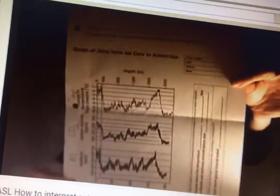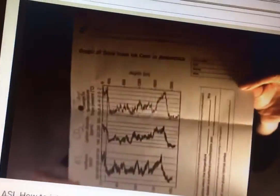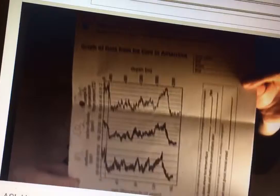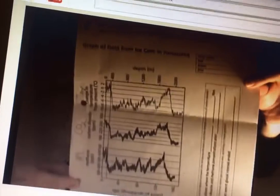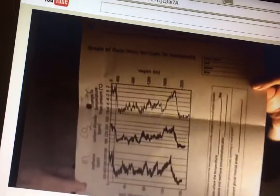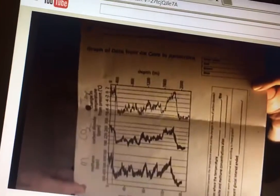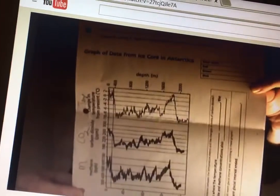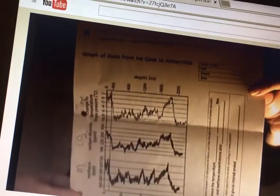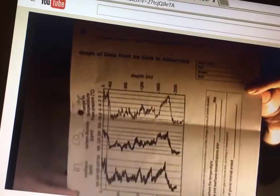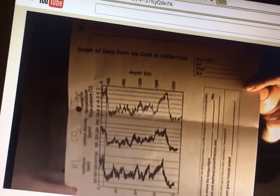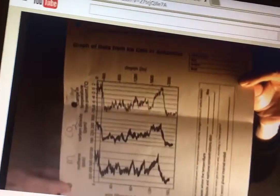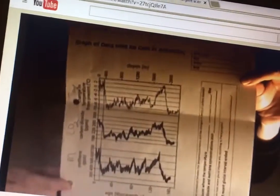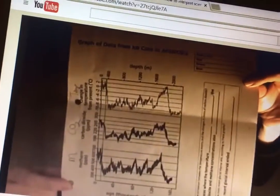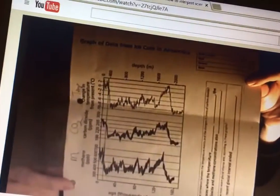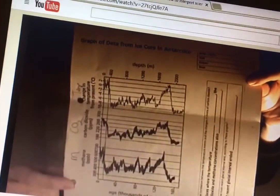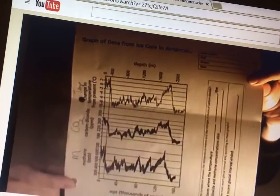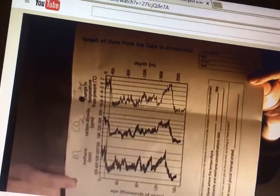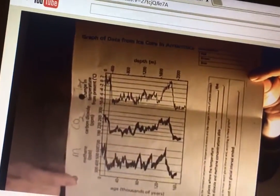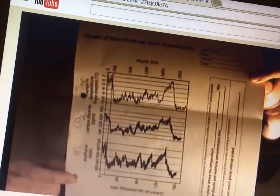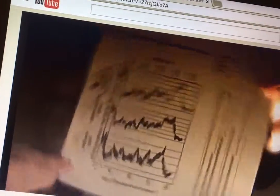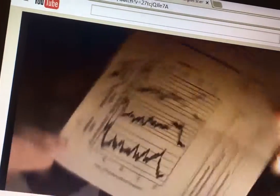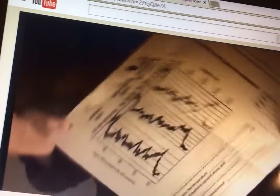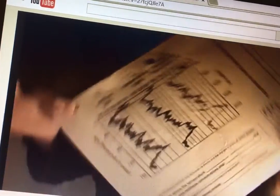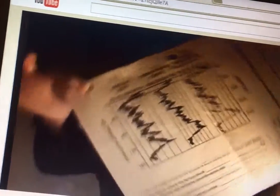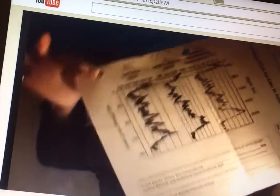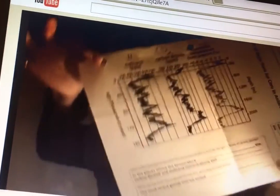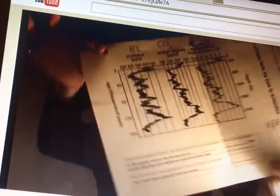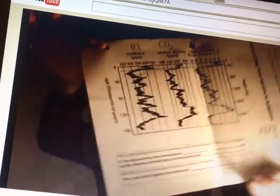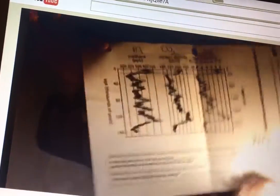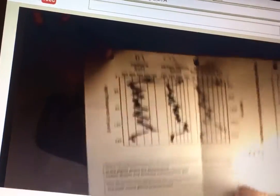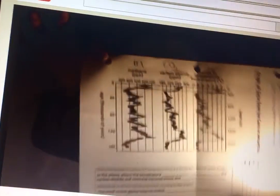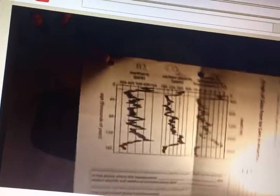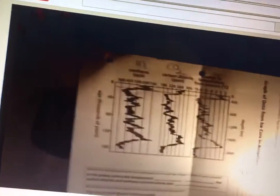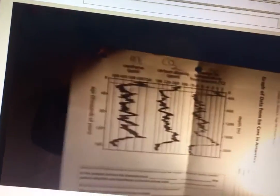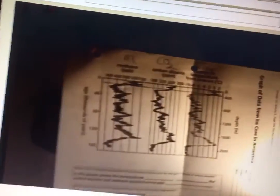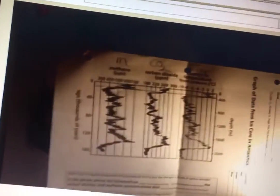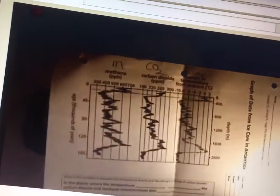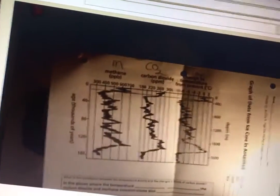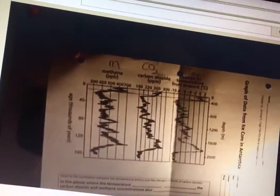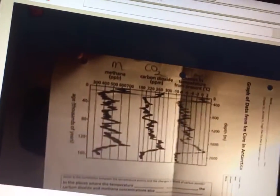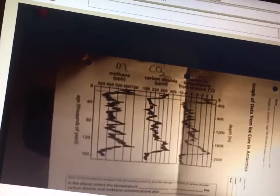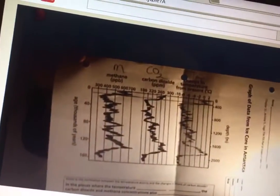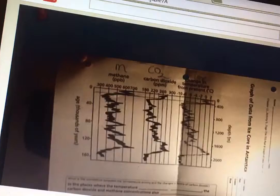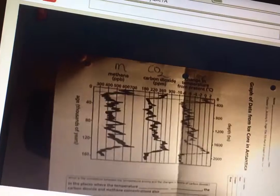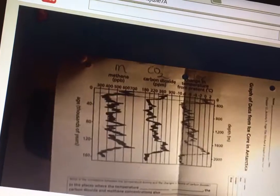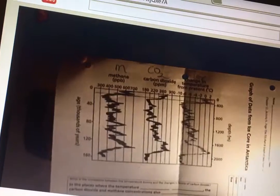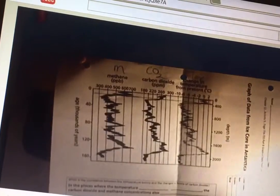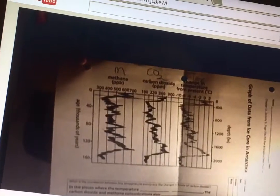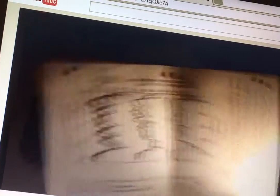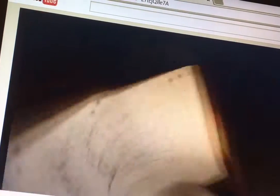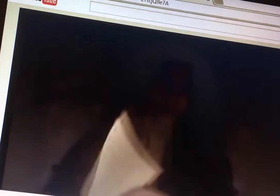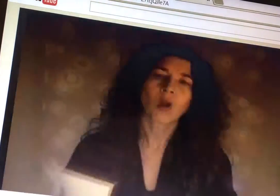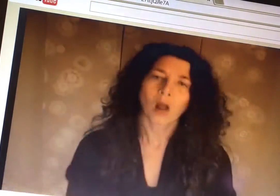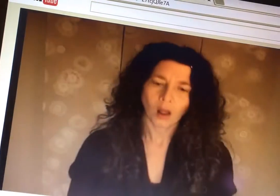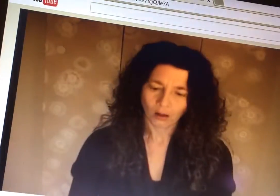see the title, Graph of Data from Ice Core in Antarctica, and I'm going to turn it sideways so you can see the